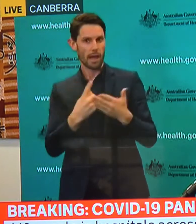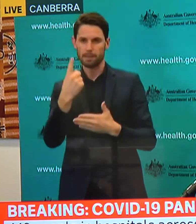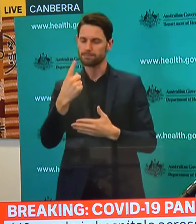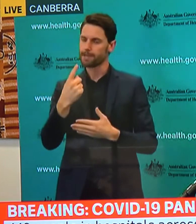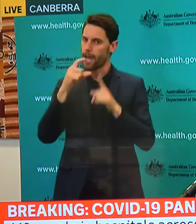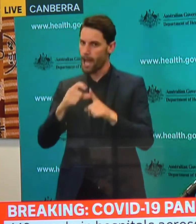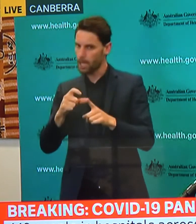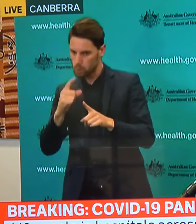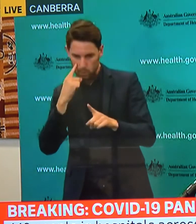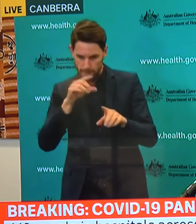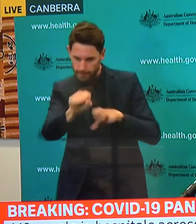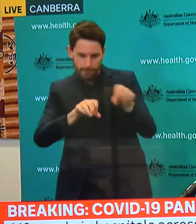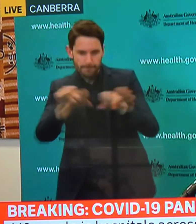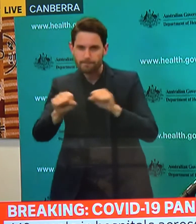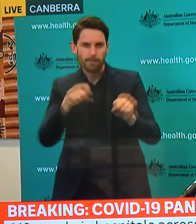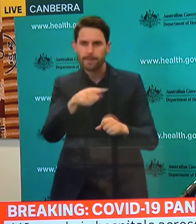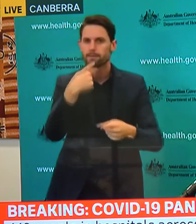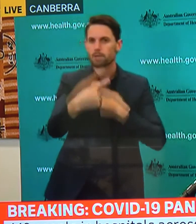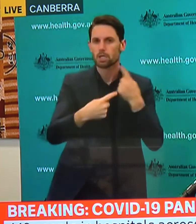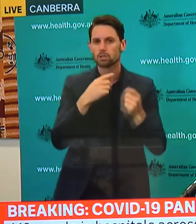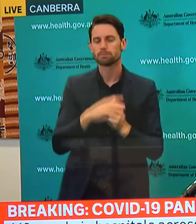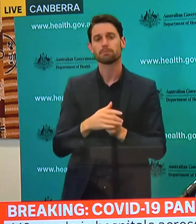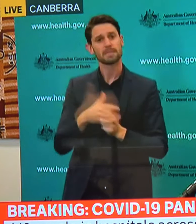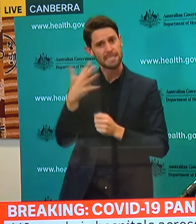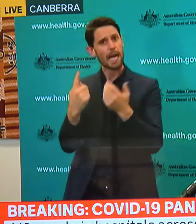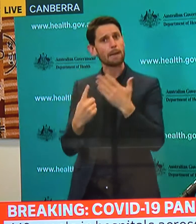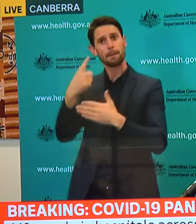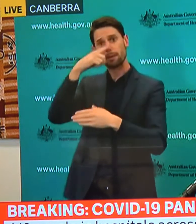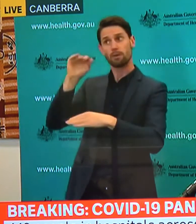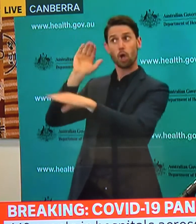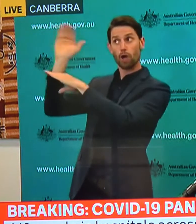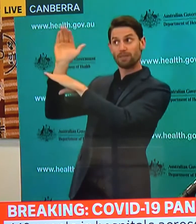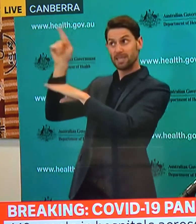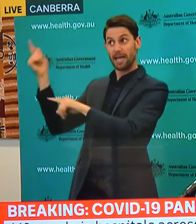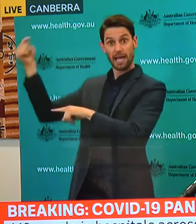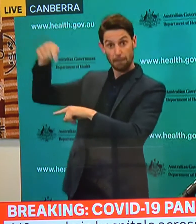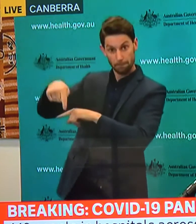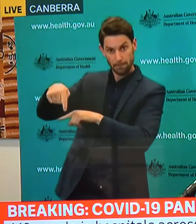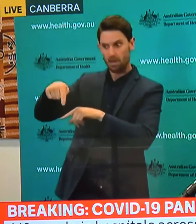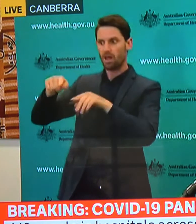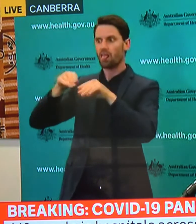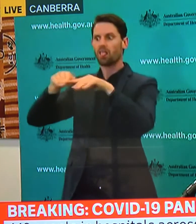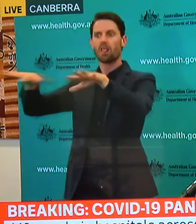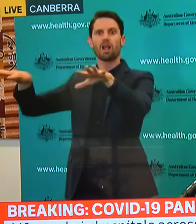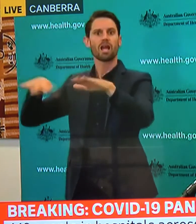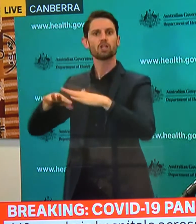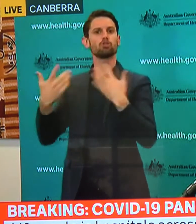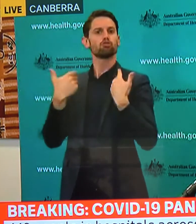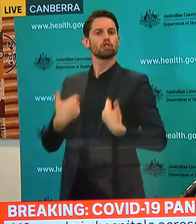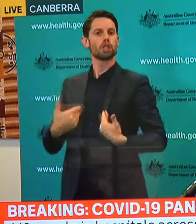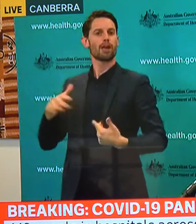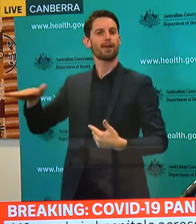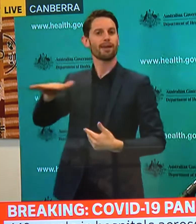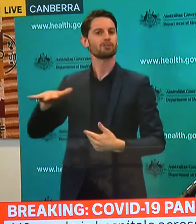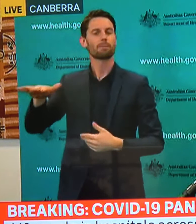those areas in a relatively affluent area, it would be another component of that. But I certainly don't want to get into the blame